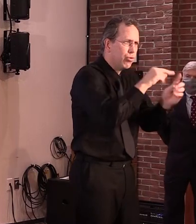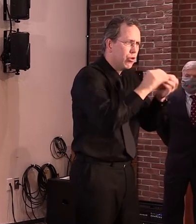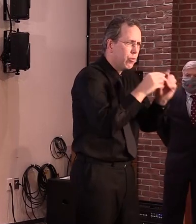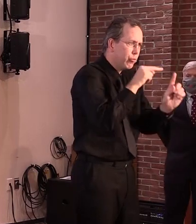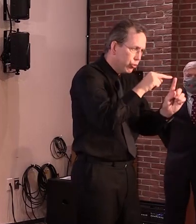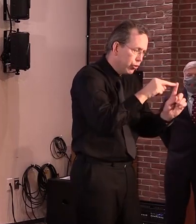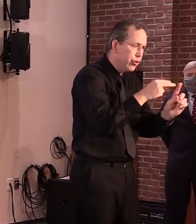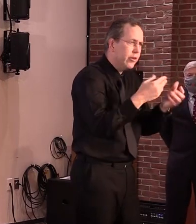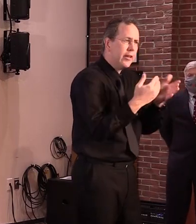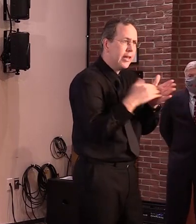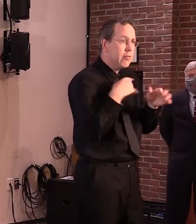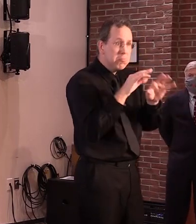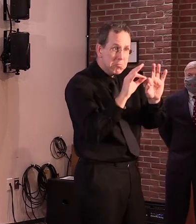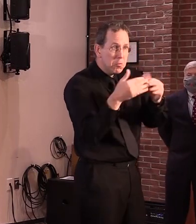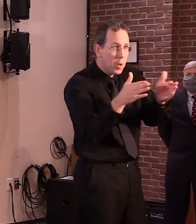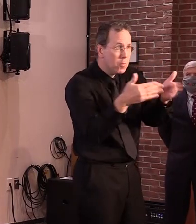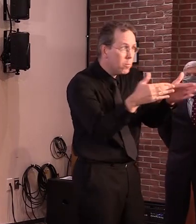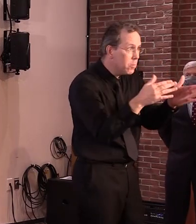and the science.